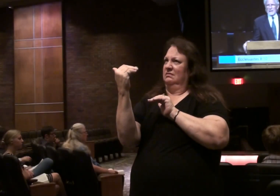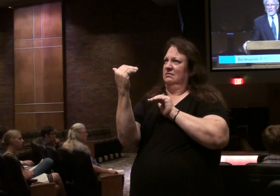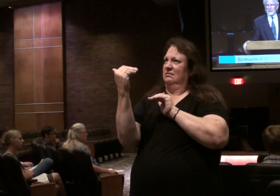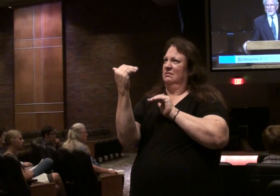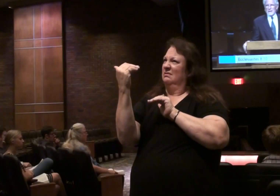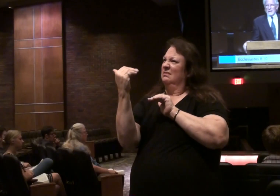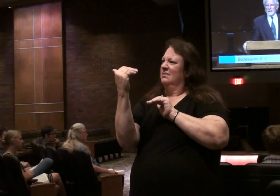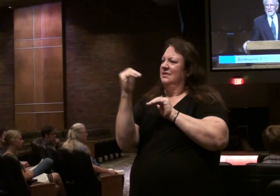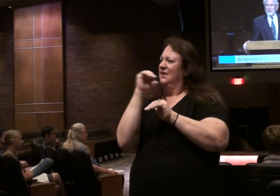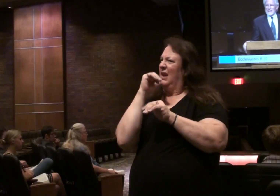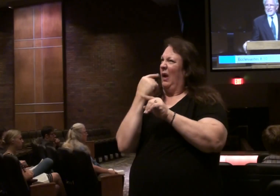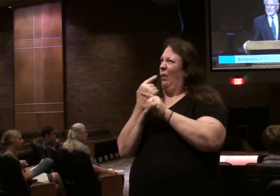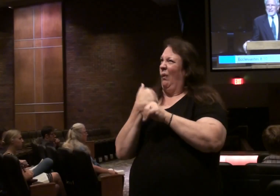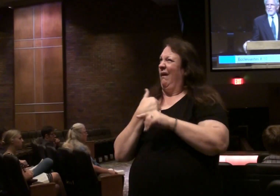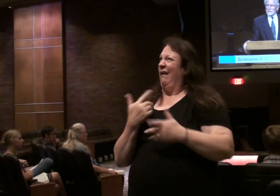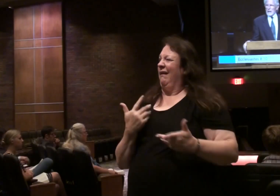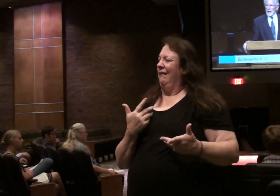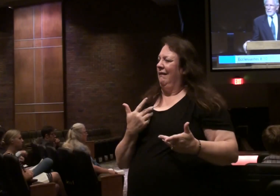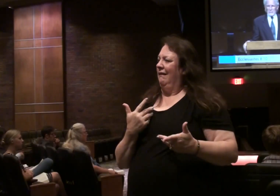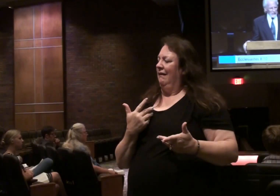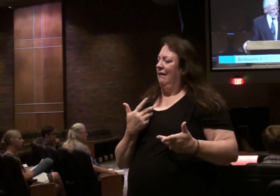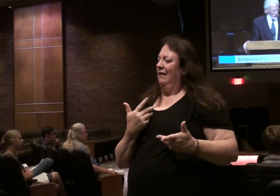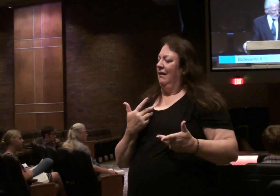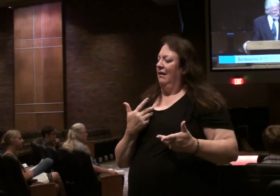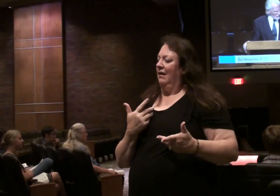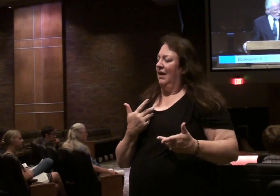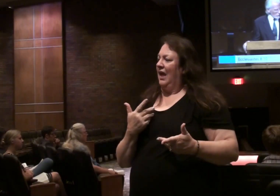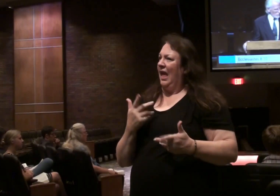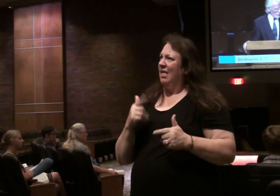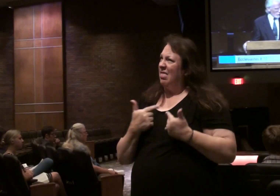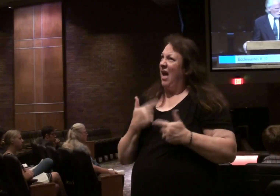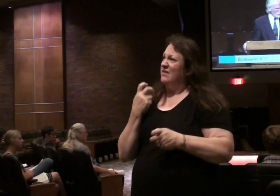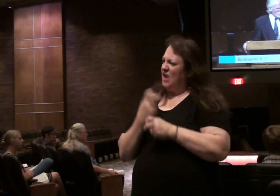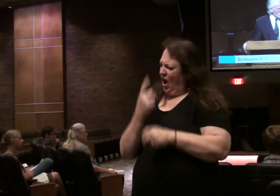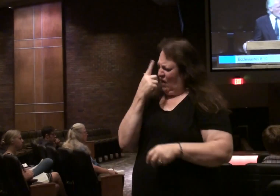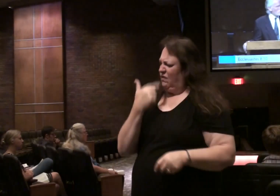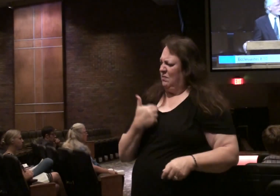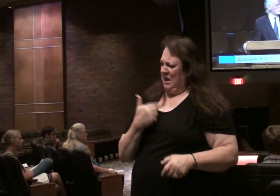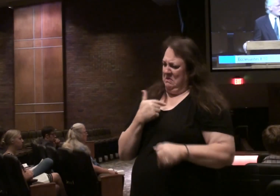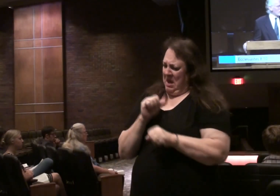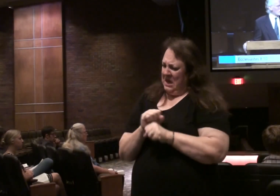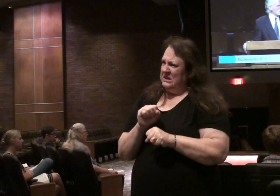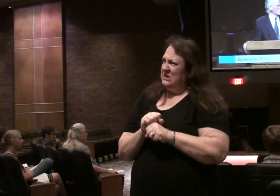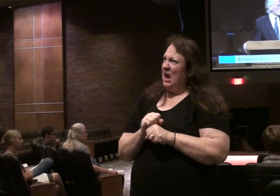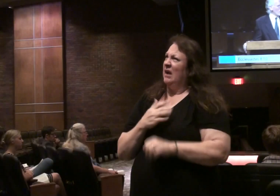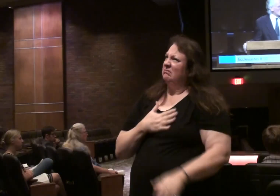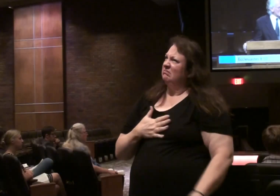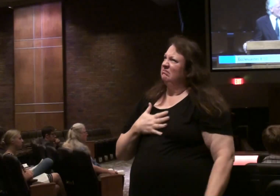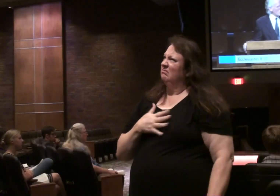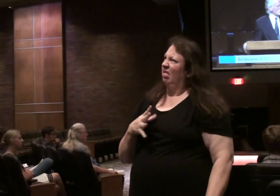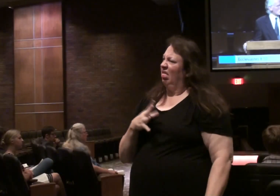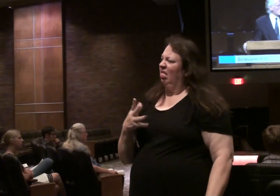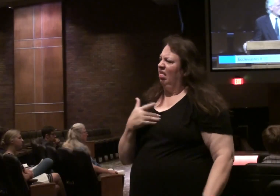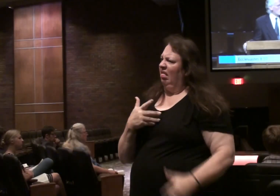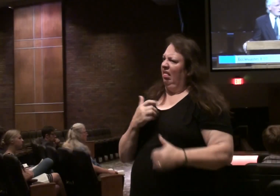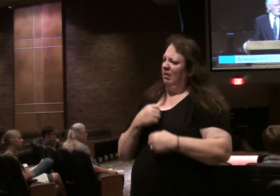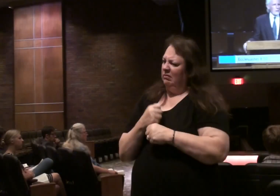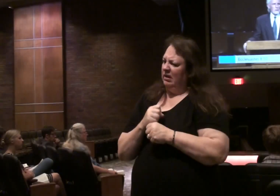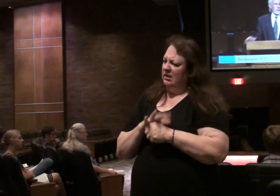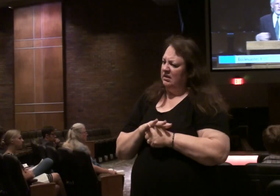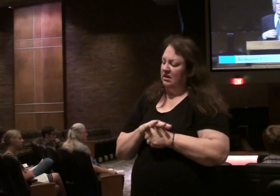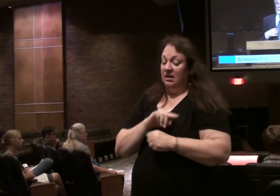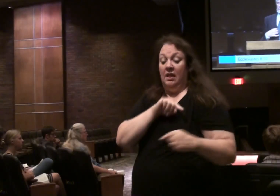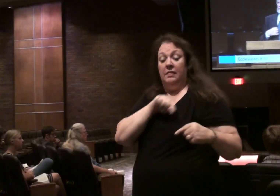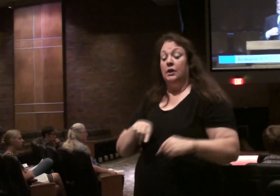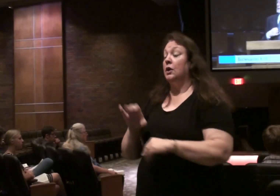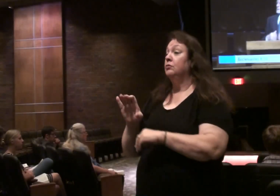unfairly in your job and makes life difficult for you and your job unpleasant and creates stress, then you come